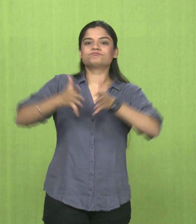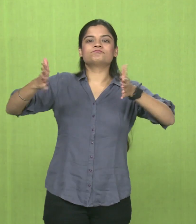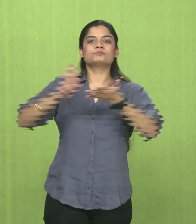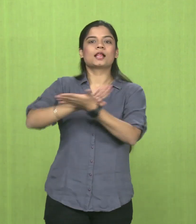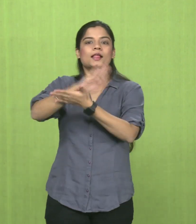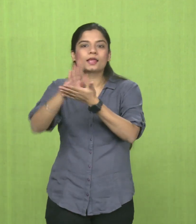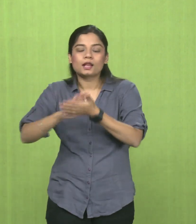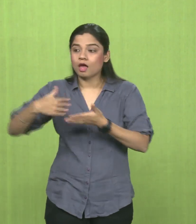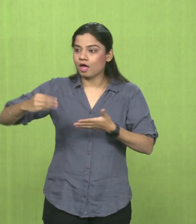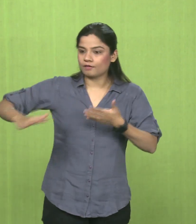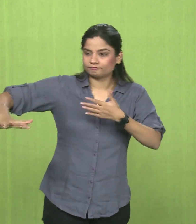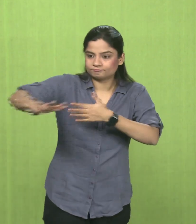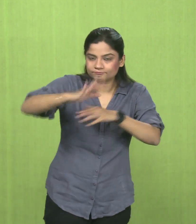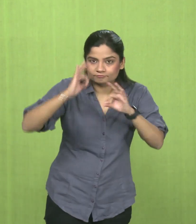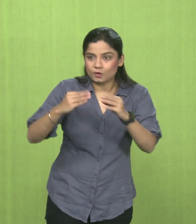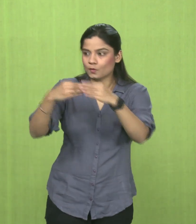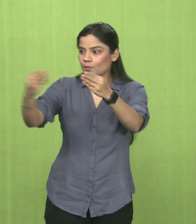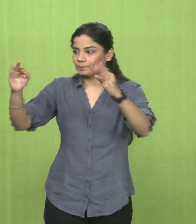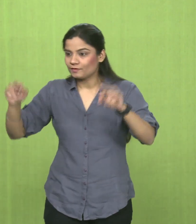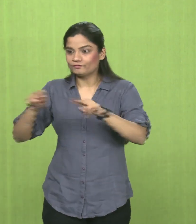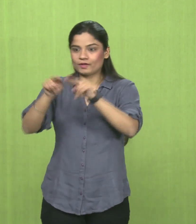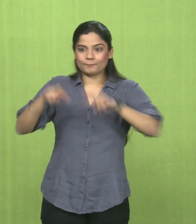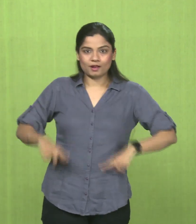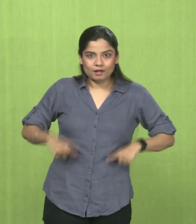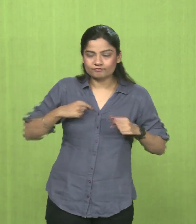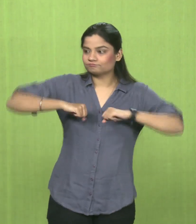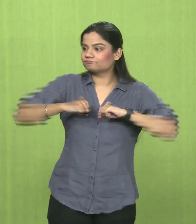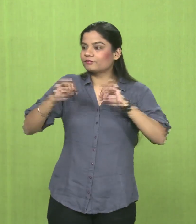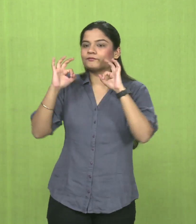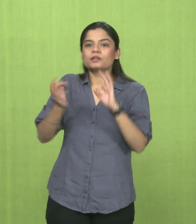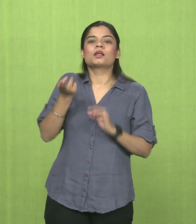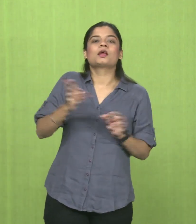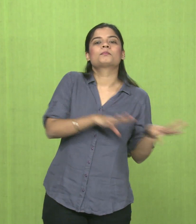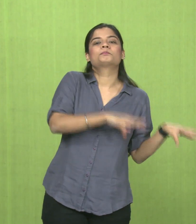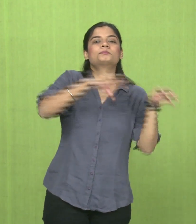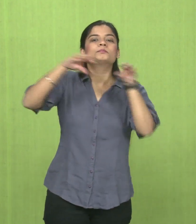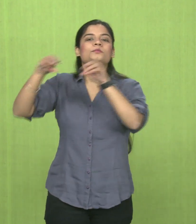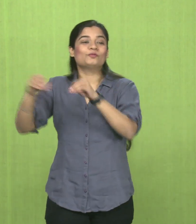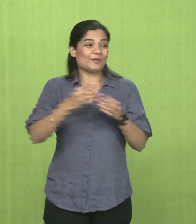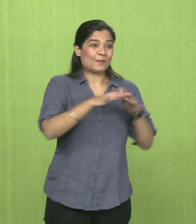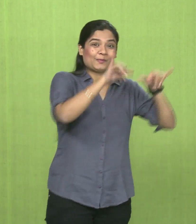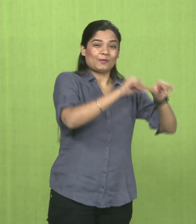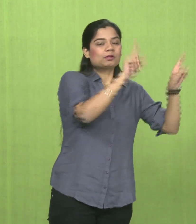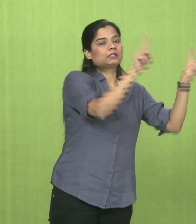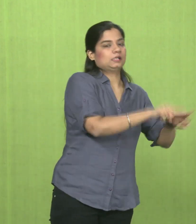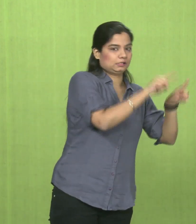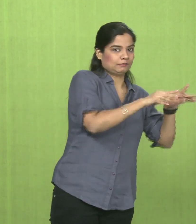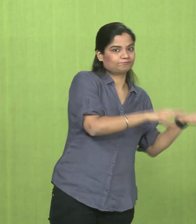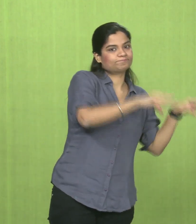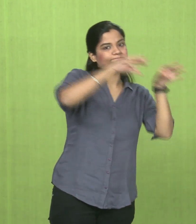is bigger on a rented scenario where there is more space and better quality of house.